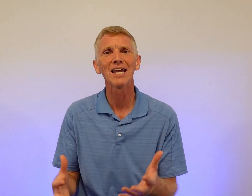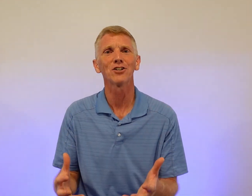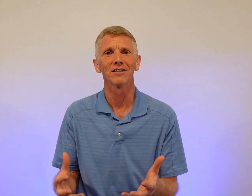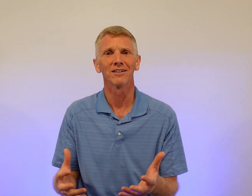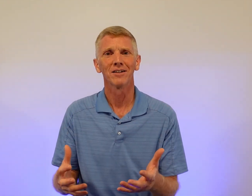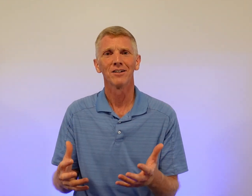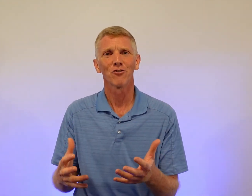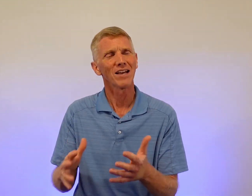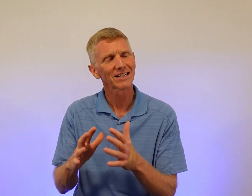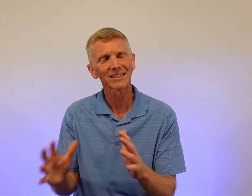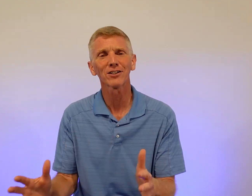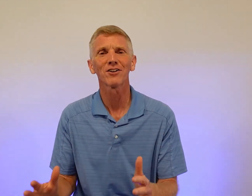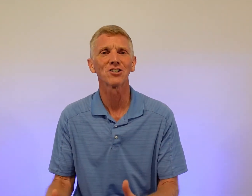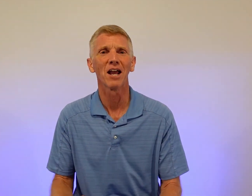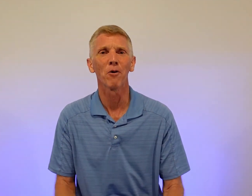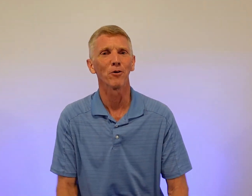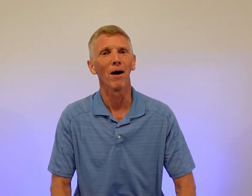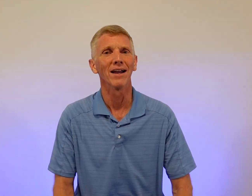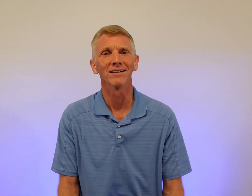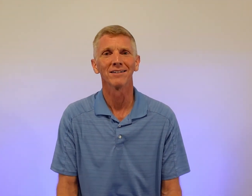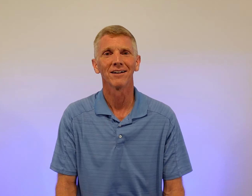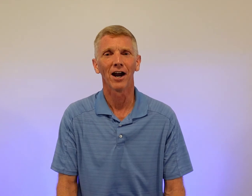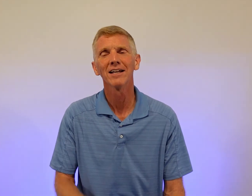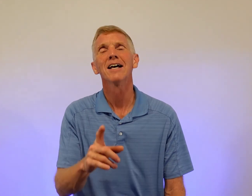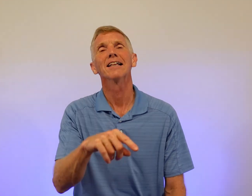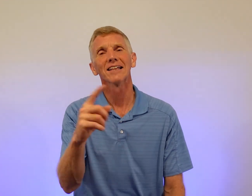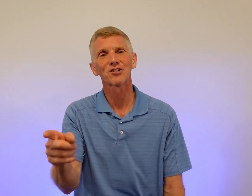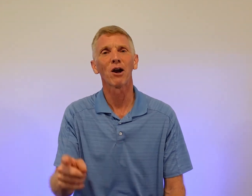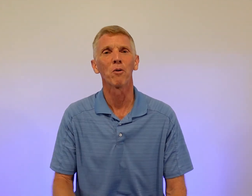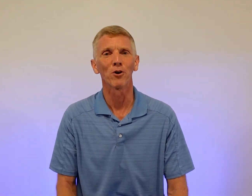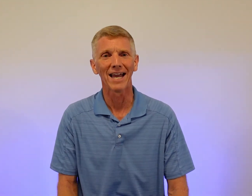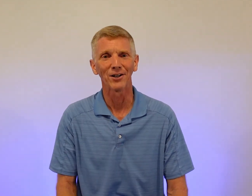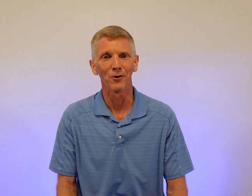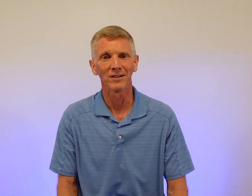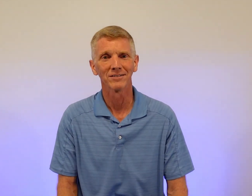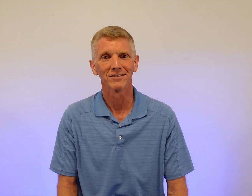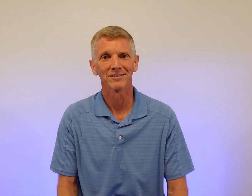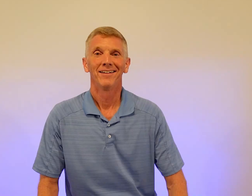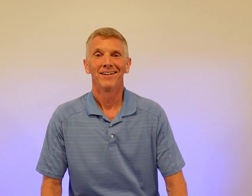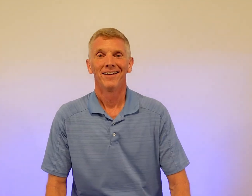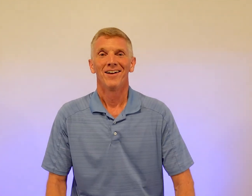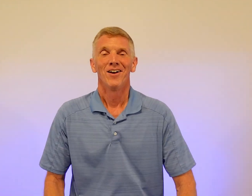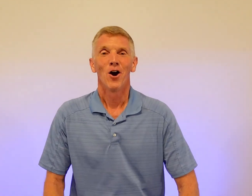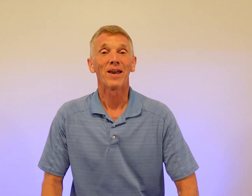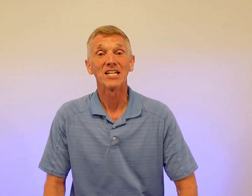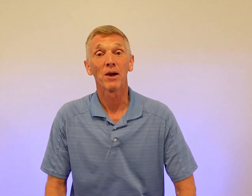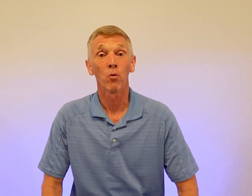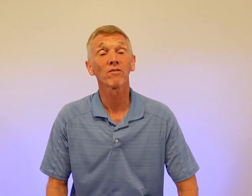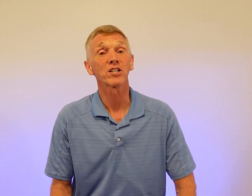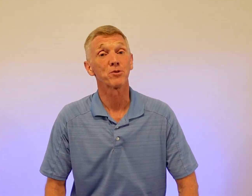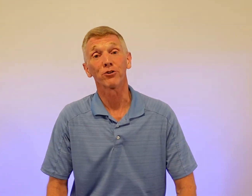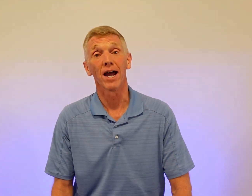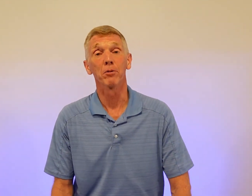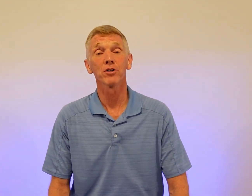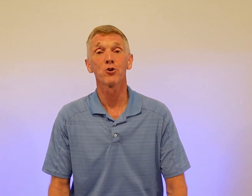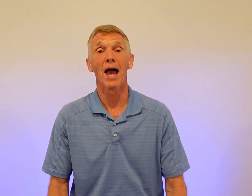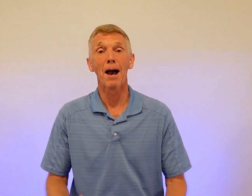communication so they clearly understand what they're buying. All right, let's try one more category. Okay, so we had one of our subscribers who happened